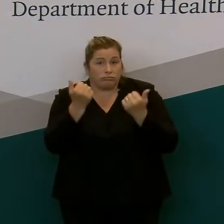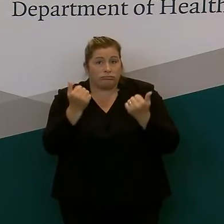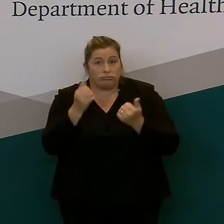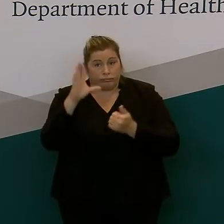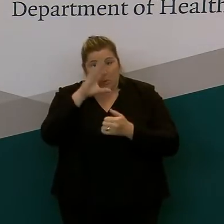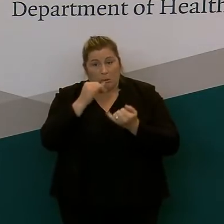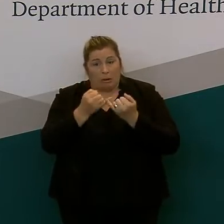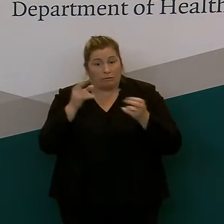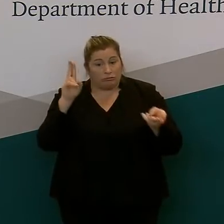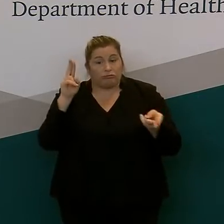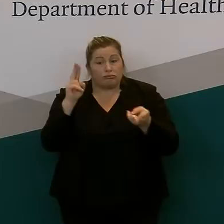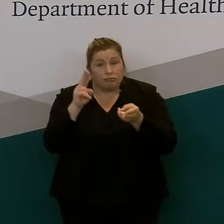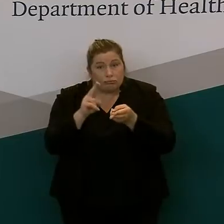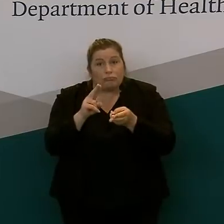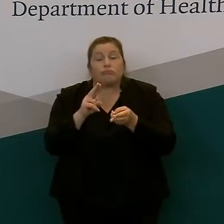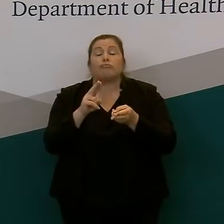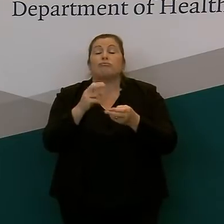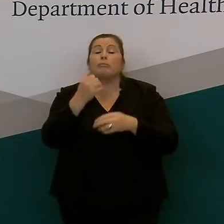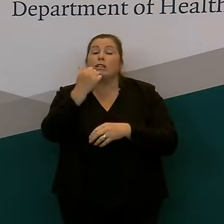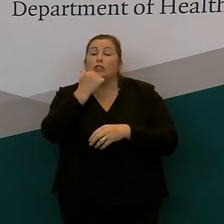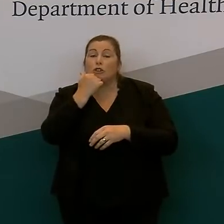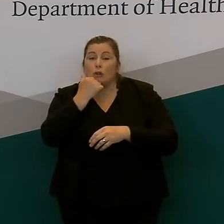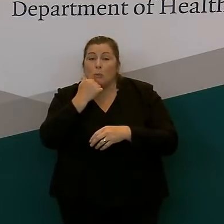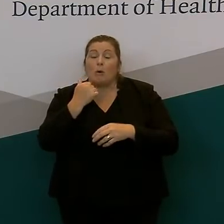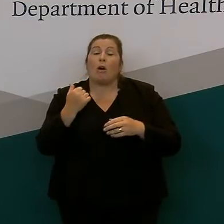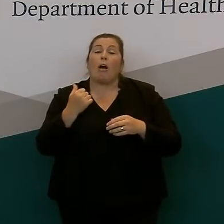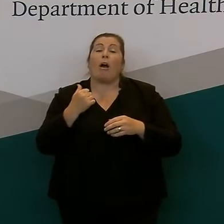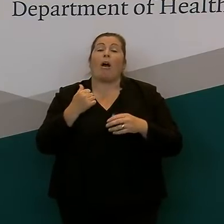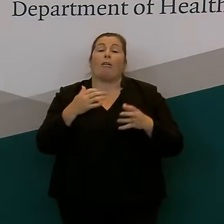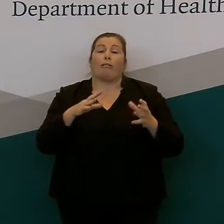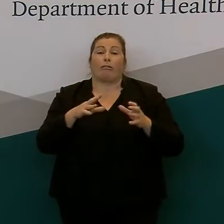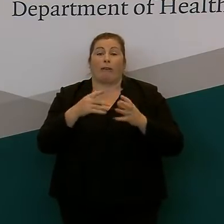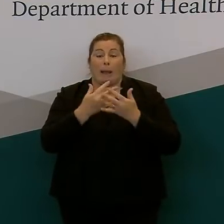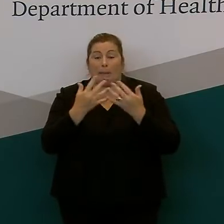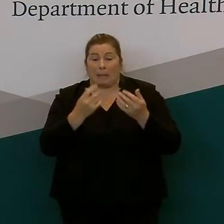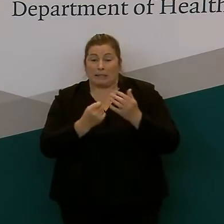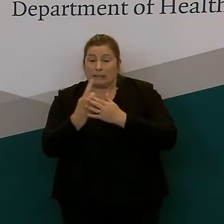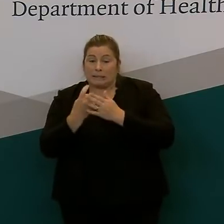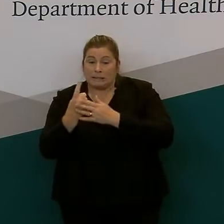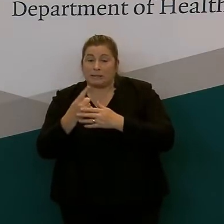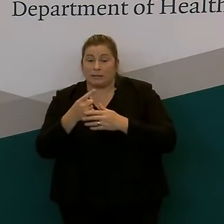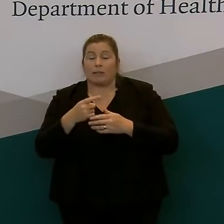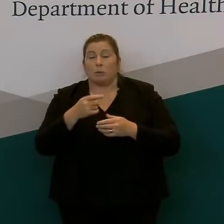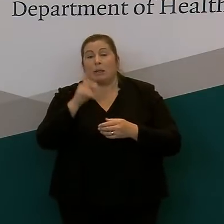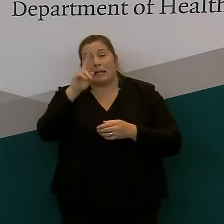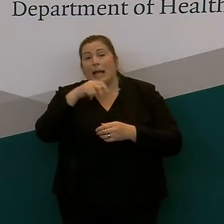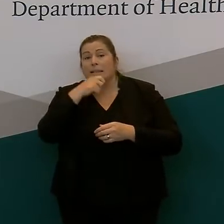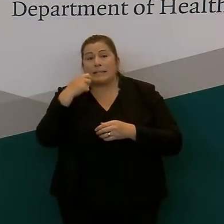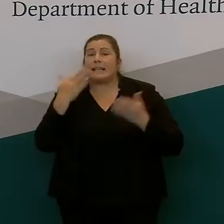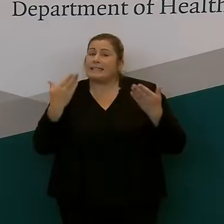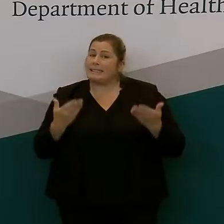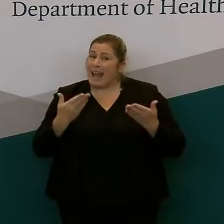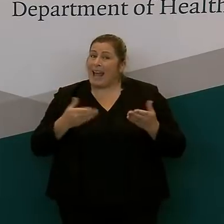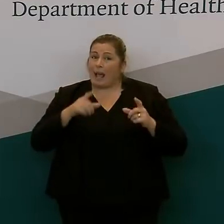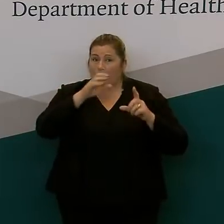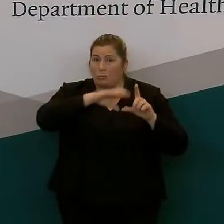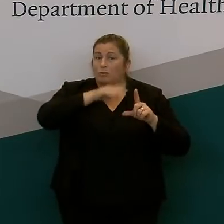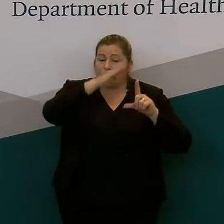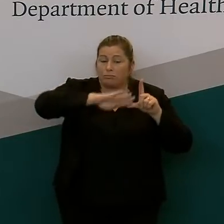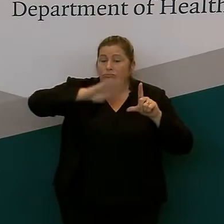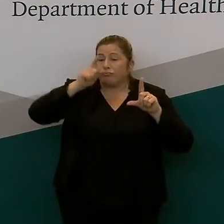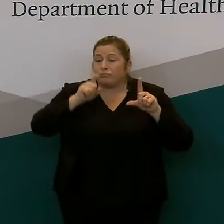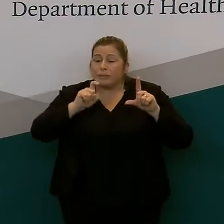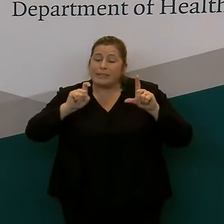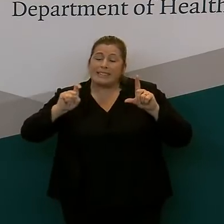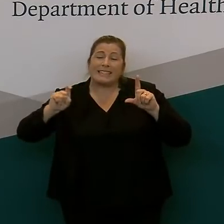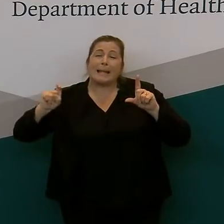decline, and the numbers of cases, I'd say overall the best way to present it is that it's stable. As I said, the number of